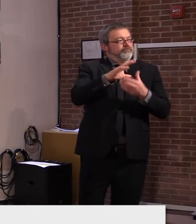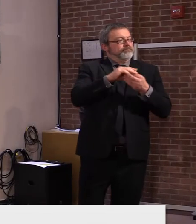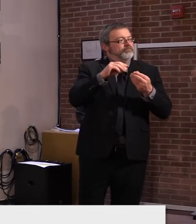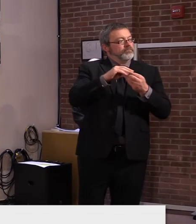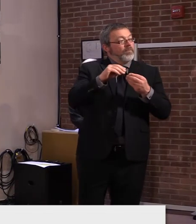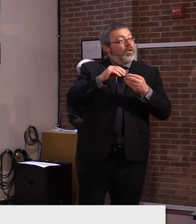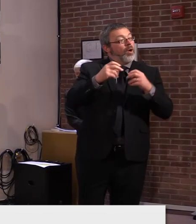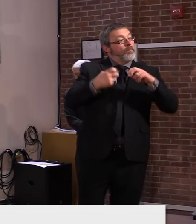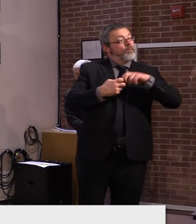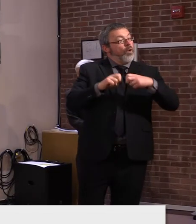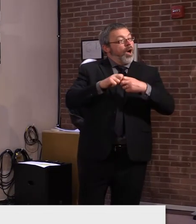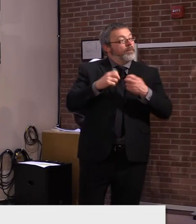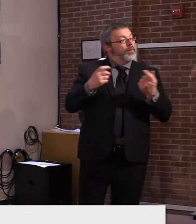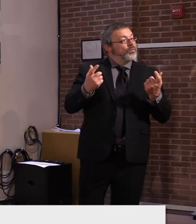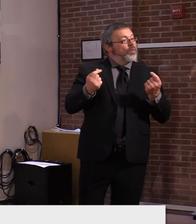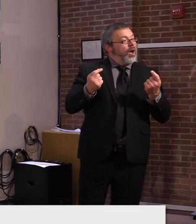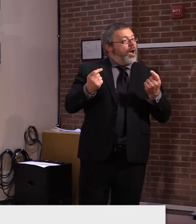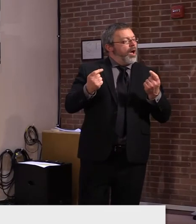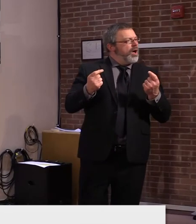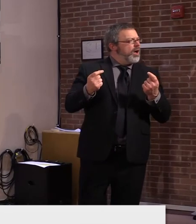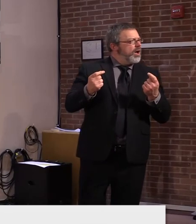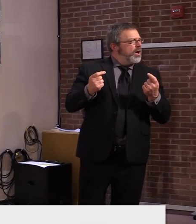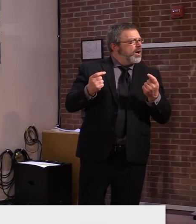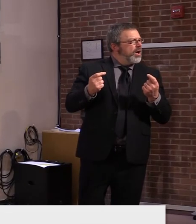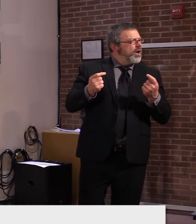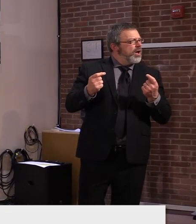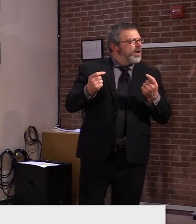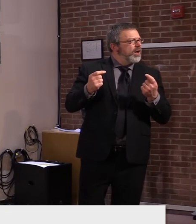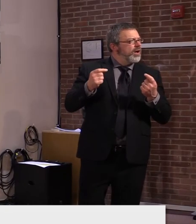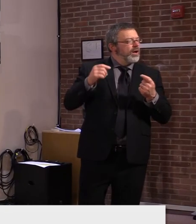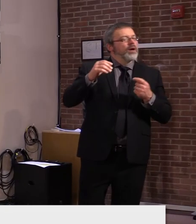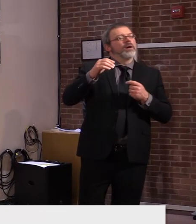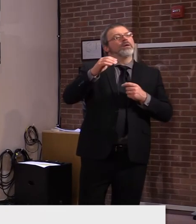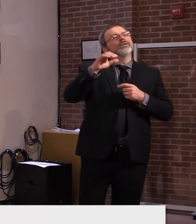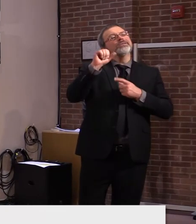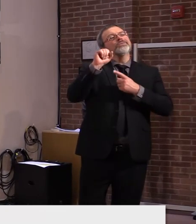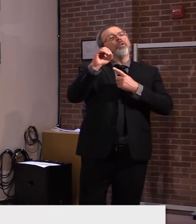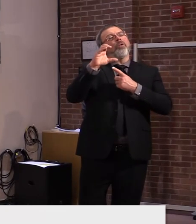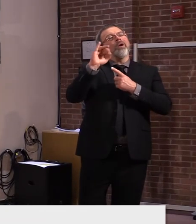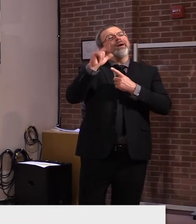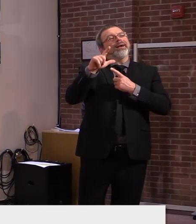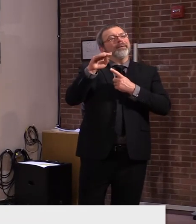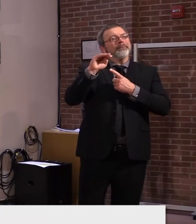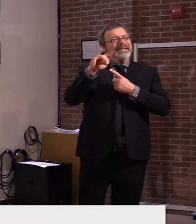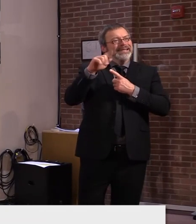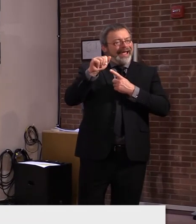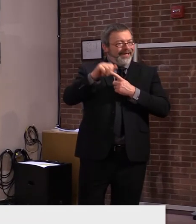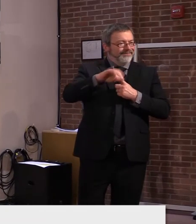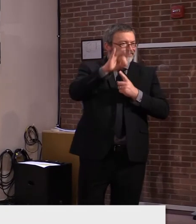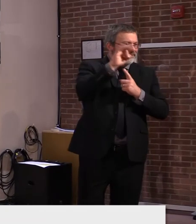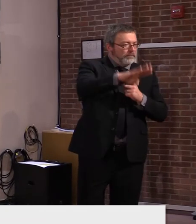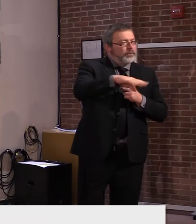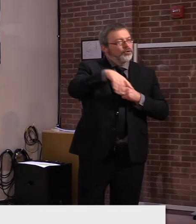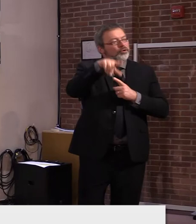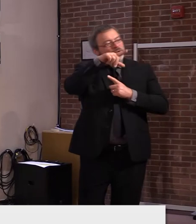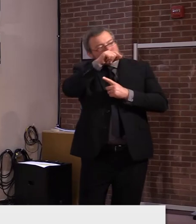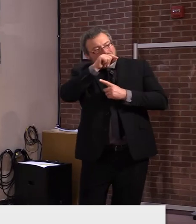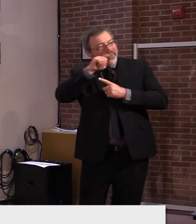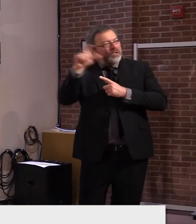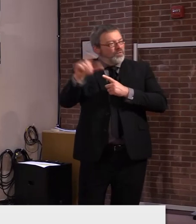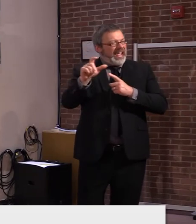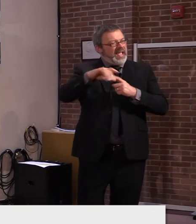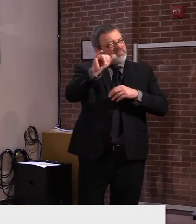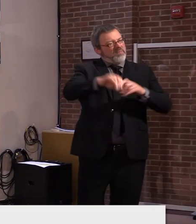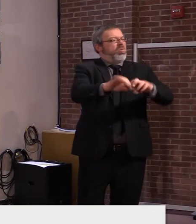going on social media that kind of spilled over into the schools. Do you think that there might be some kind of programming